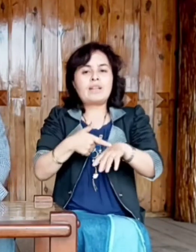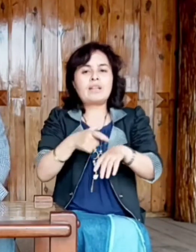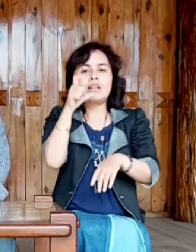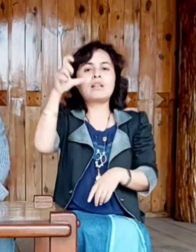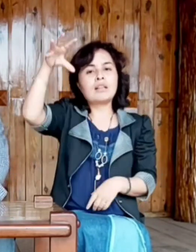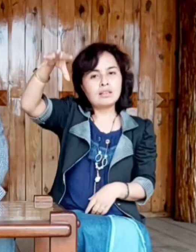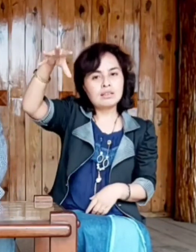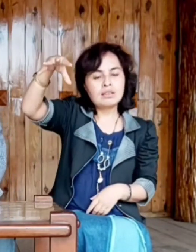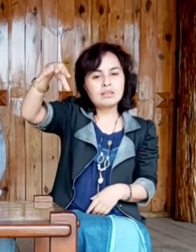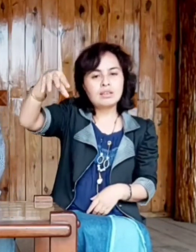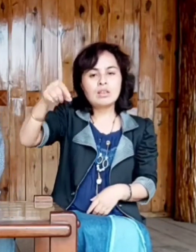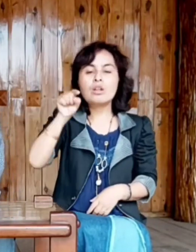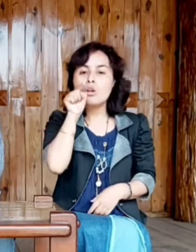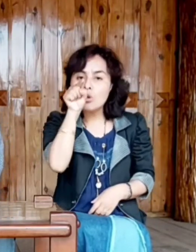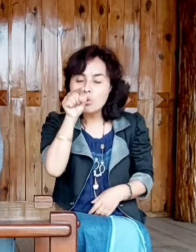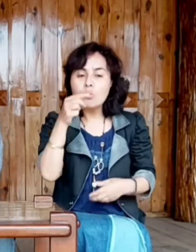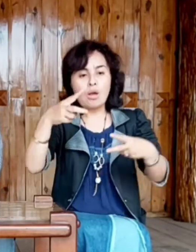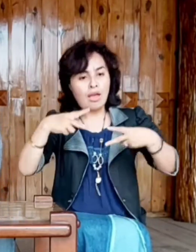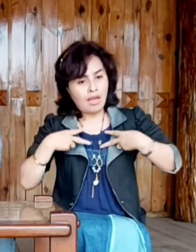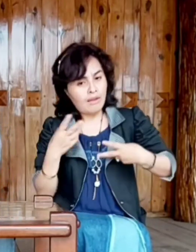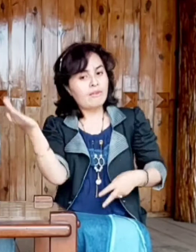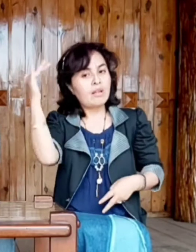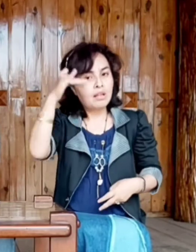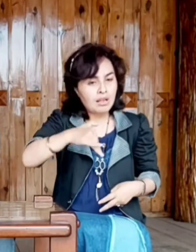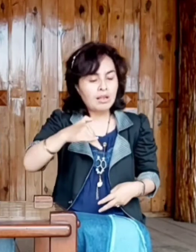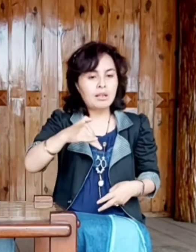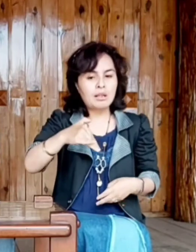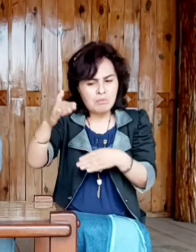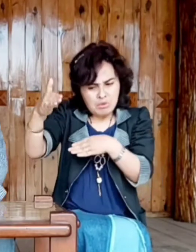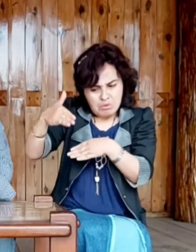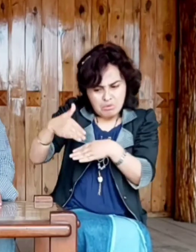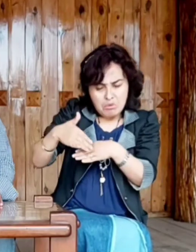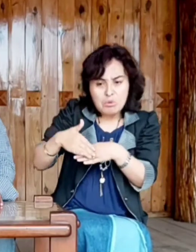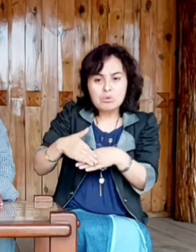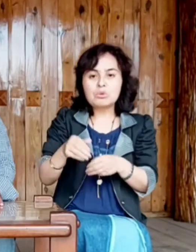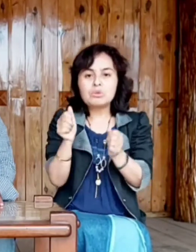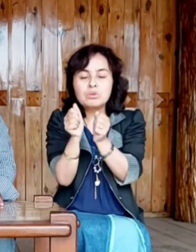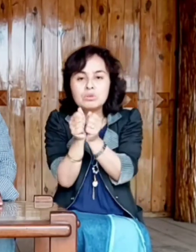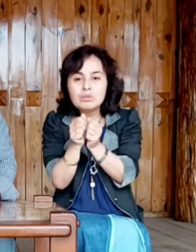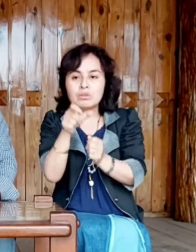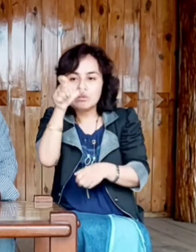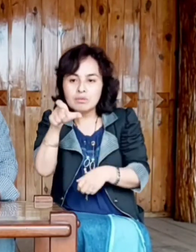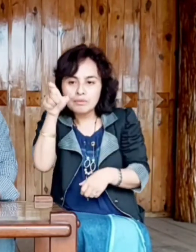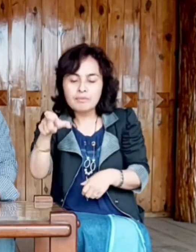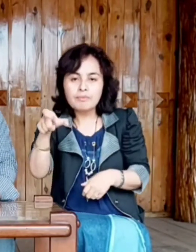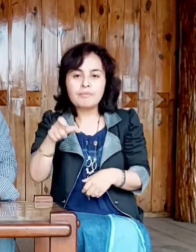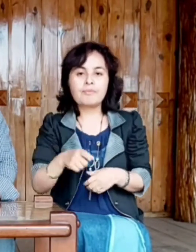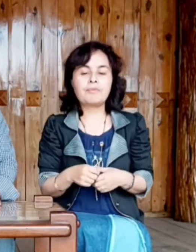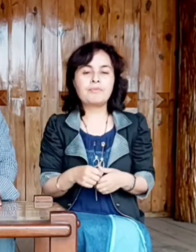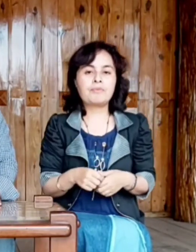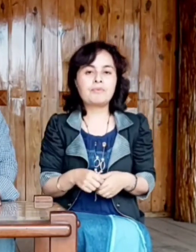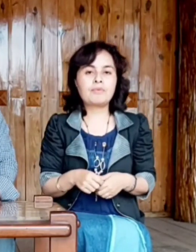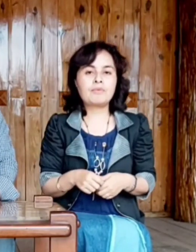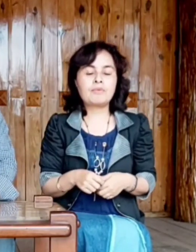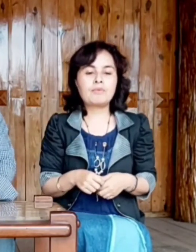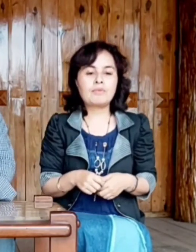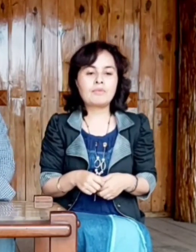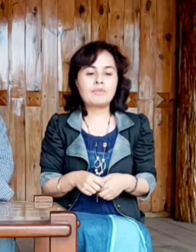countries, or you have come in close contact with